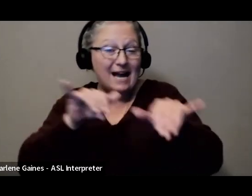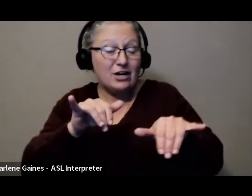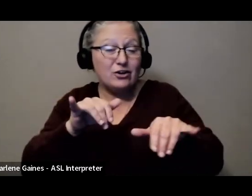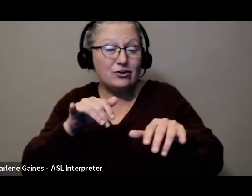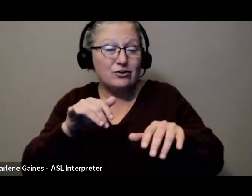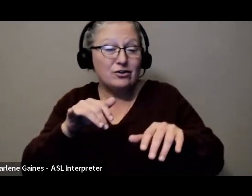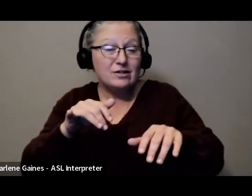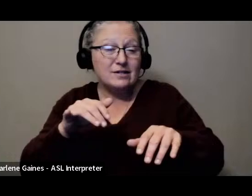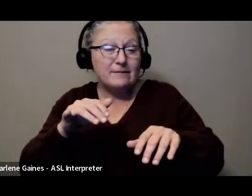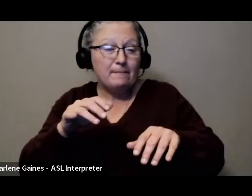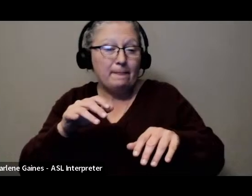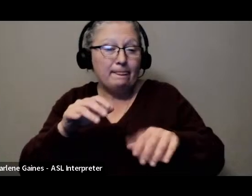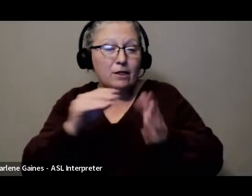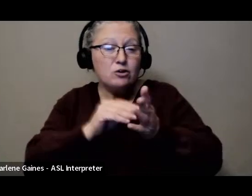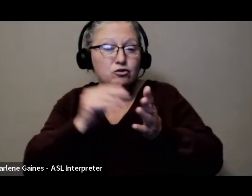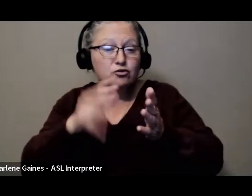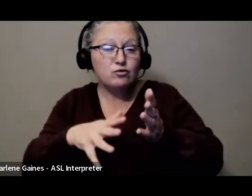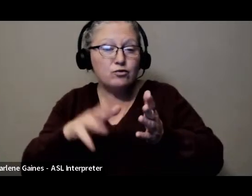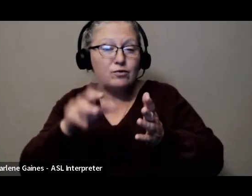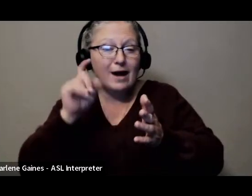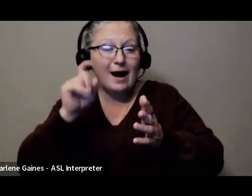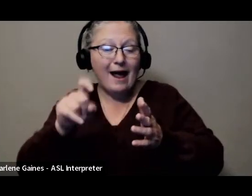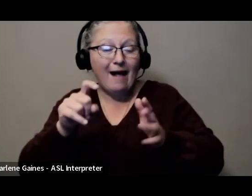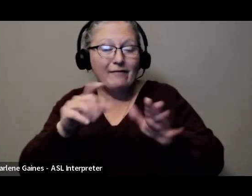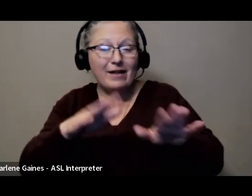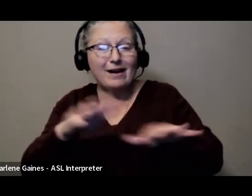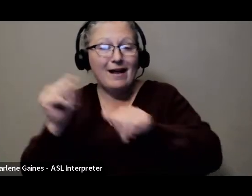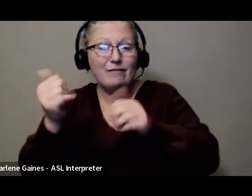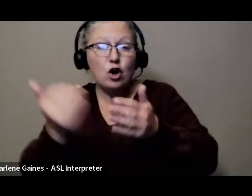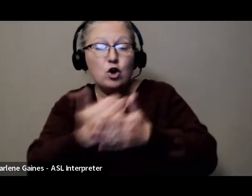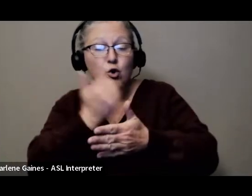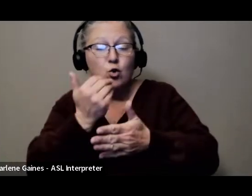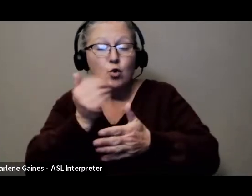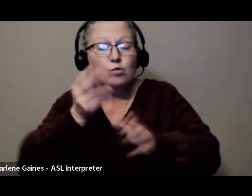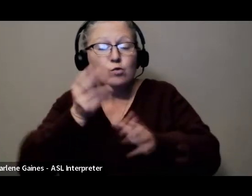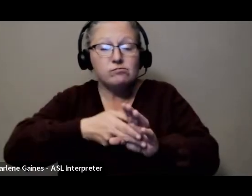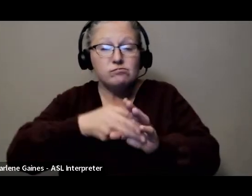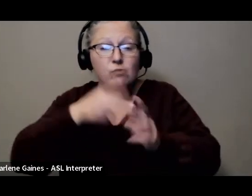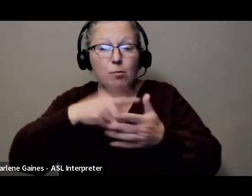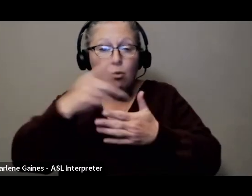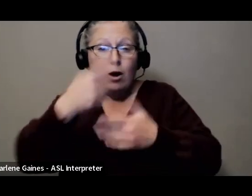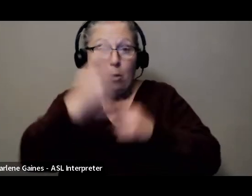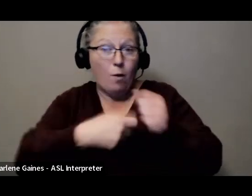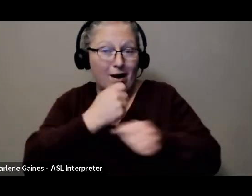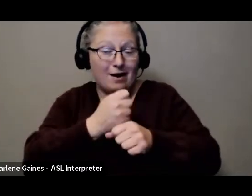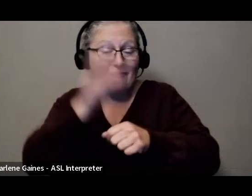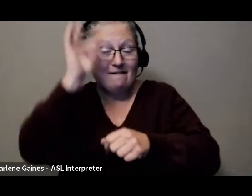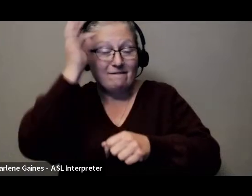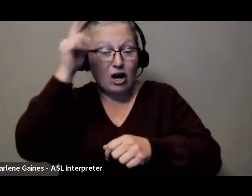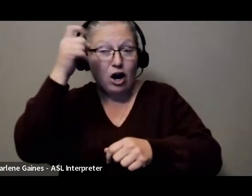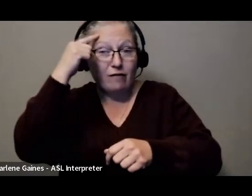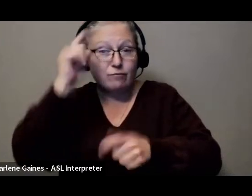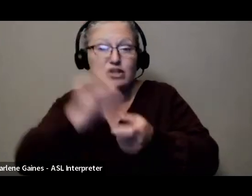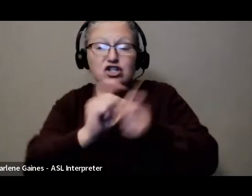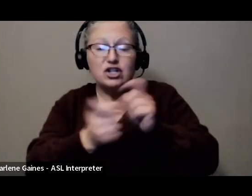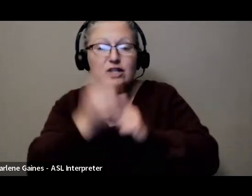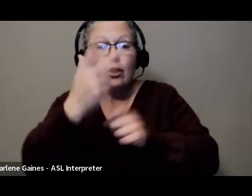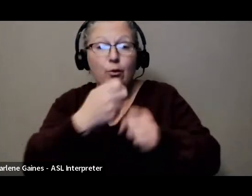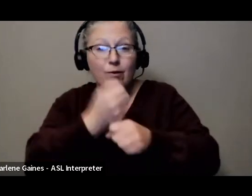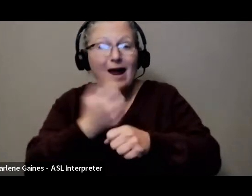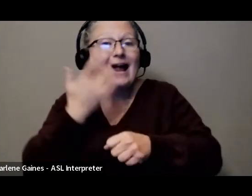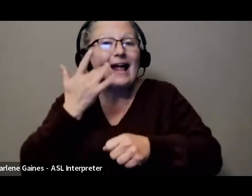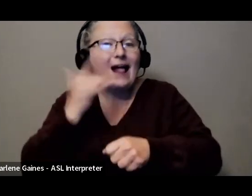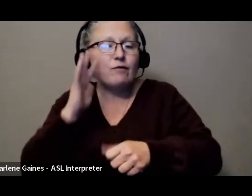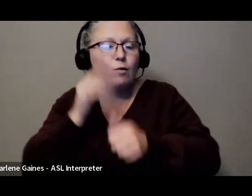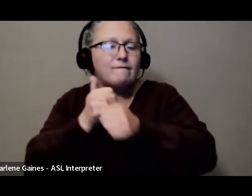to, students had to exit the newcomer program in 1 year. The federal government changed it to 3. California will